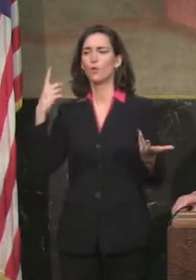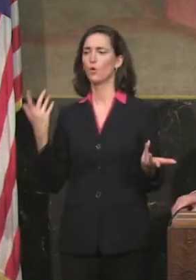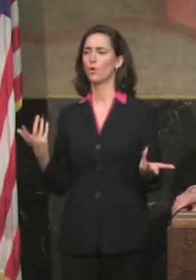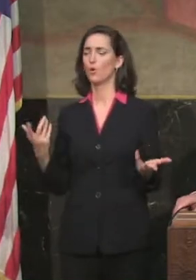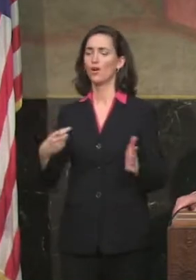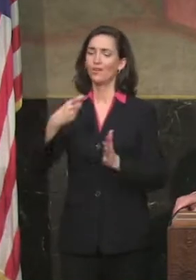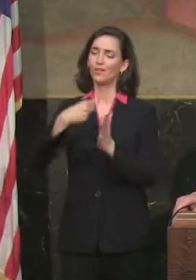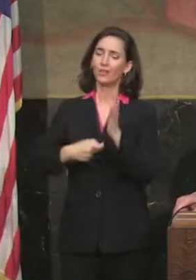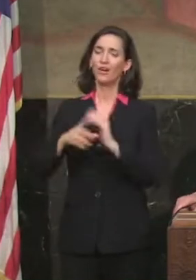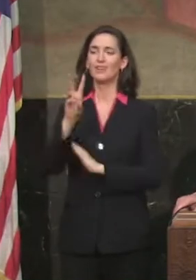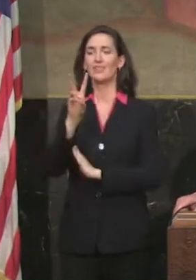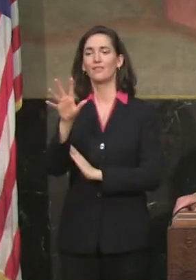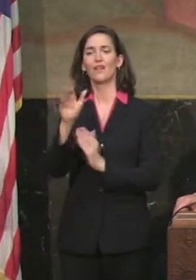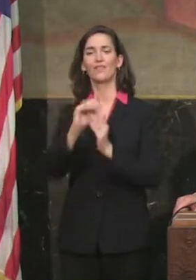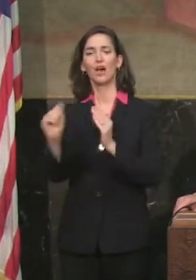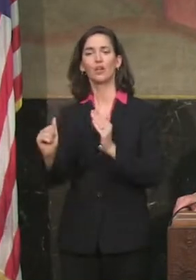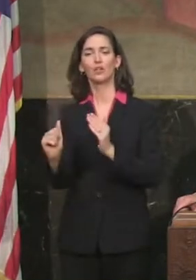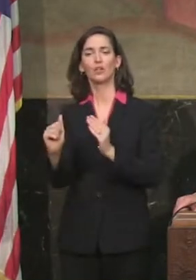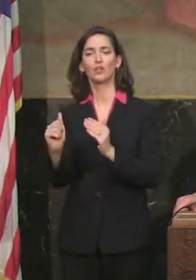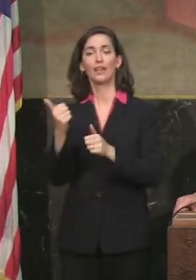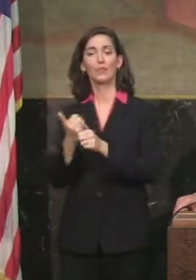cost of $60,000 a day?